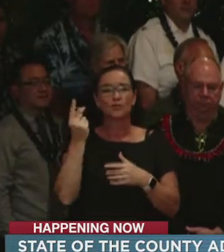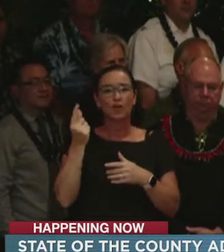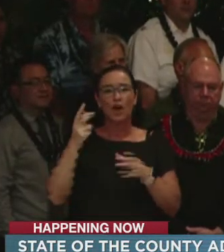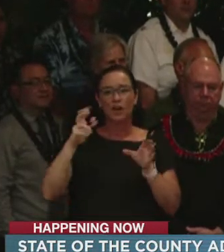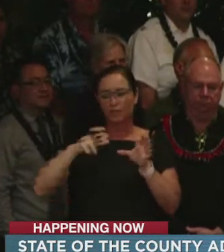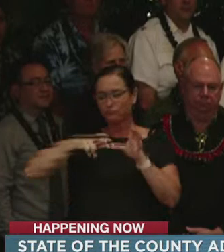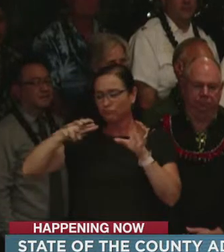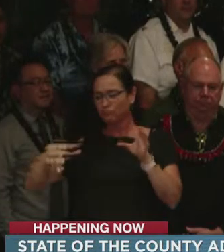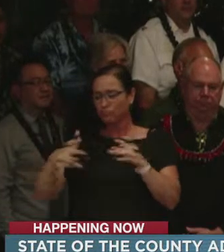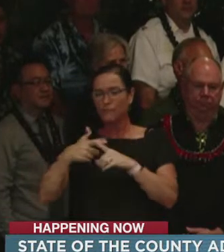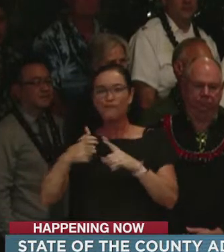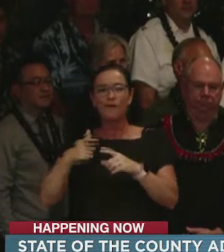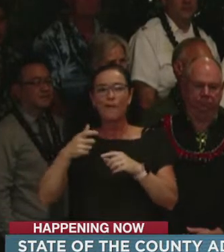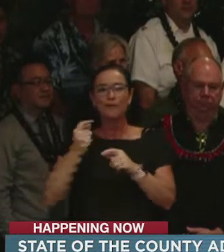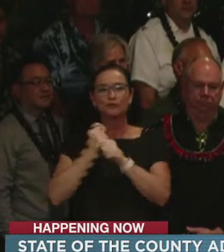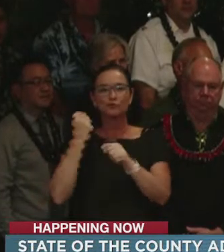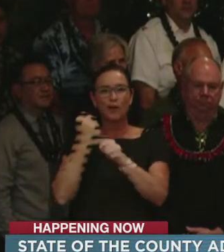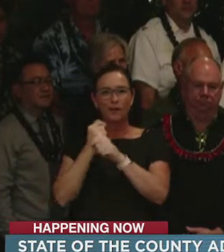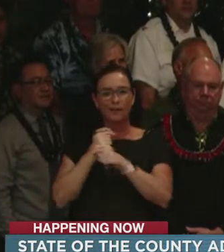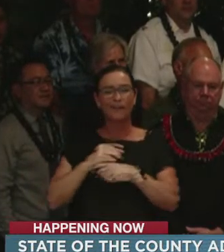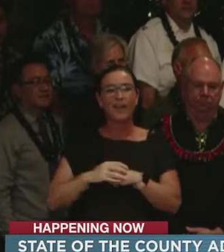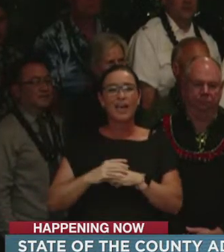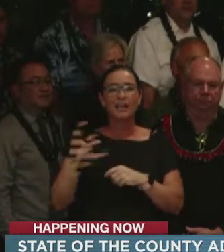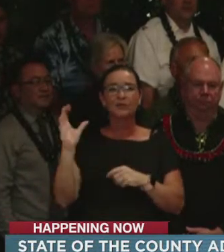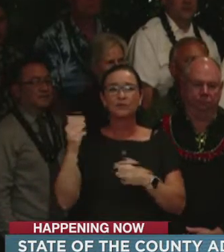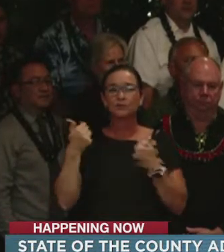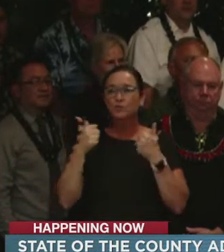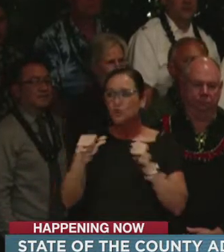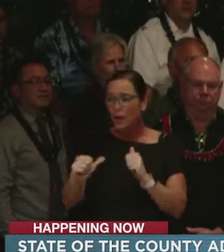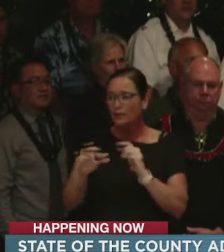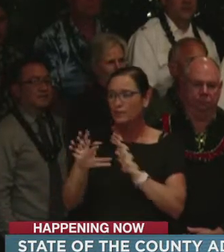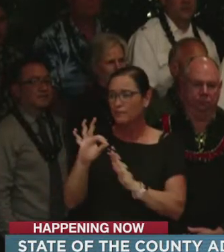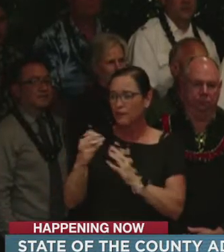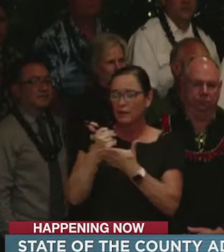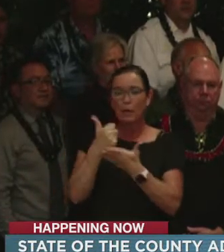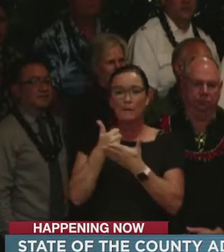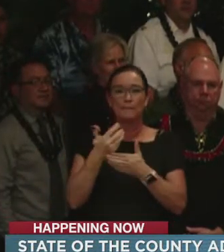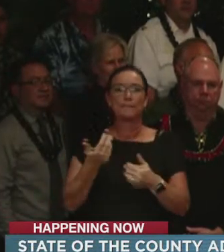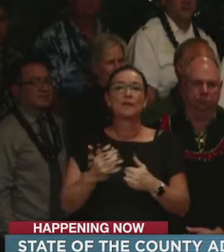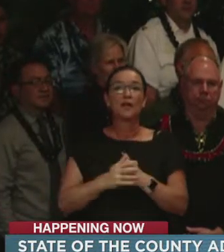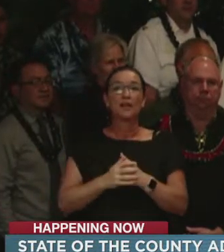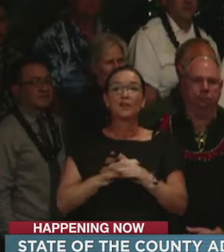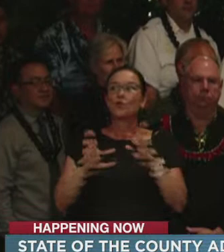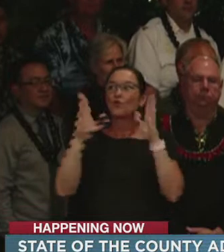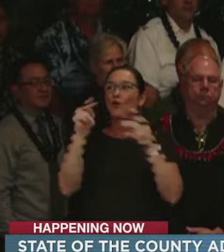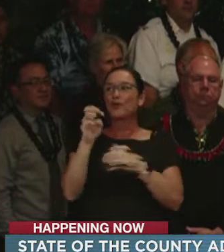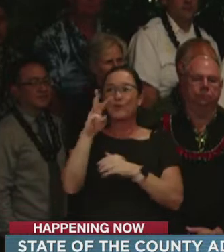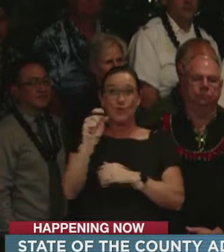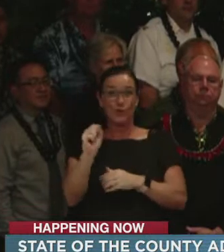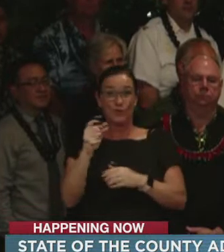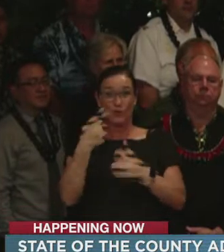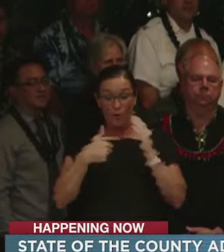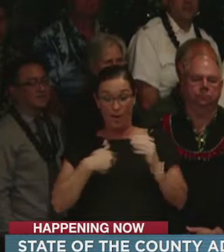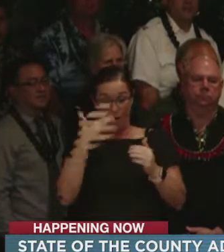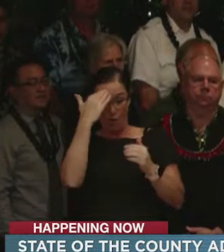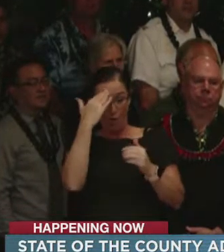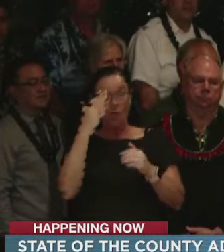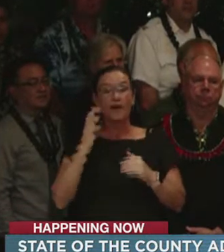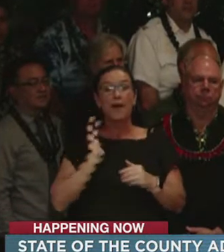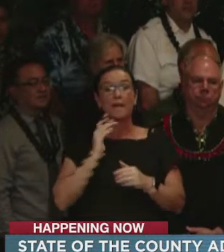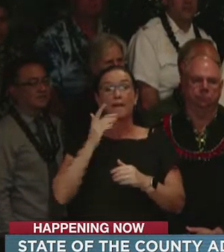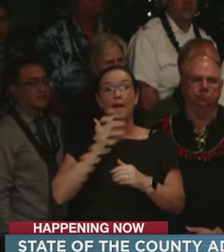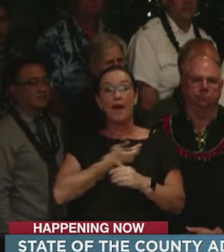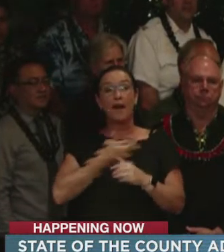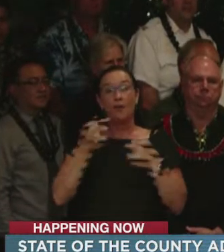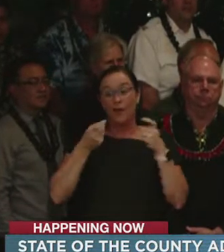truck, and he was posting to get assistance to find her. Great news is, my understanding is, because of our animal control